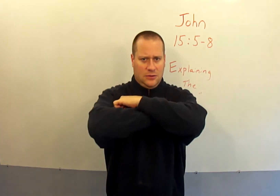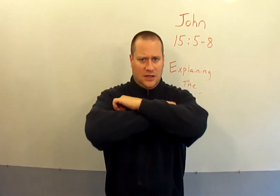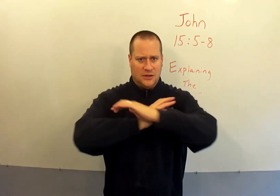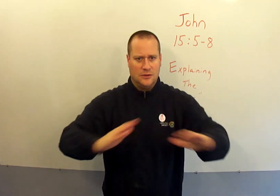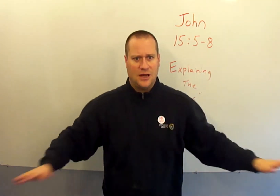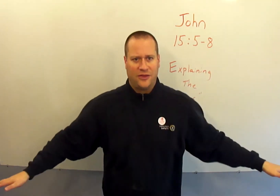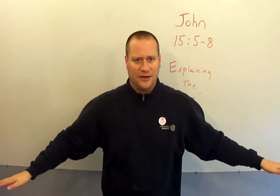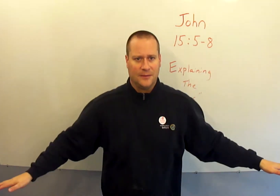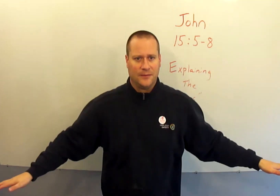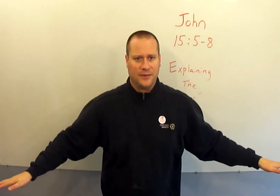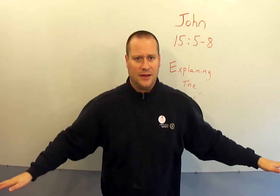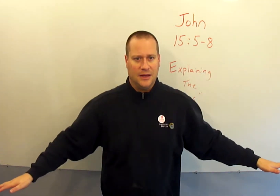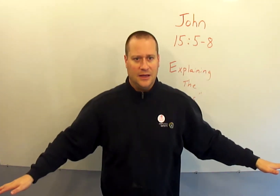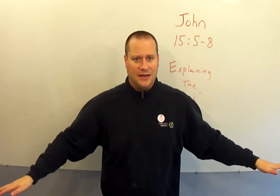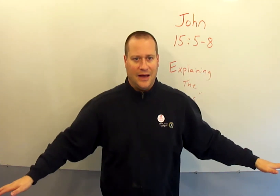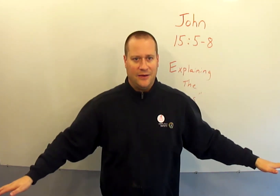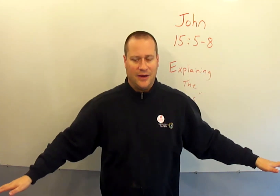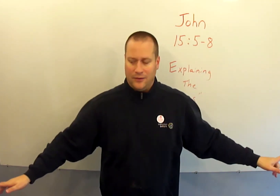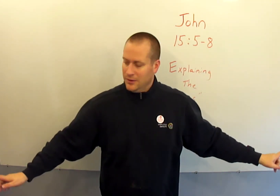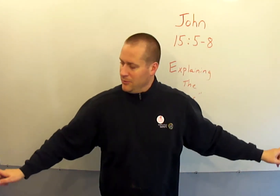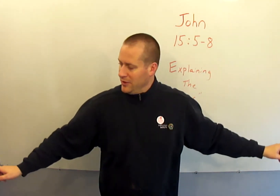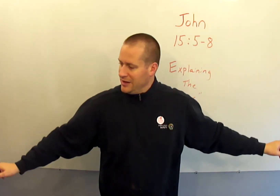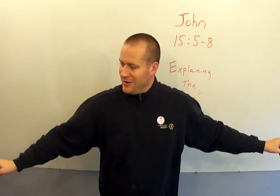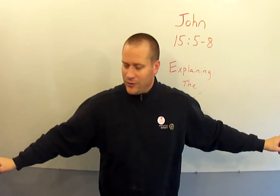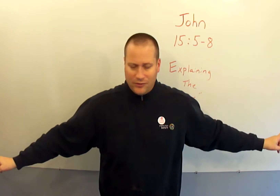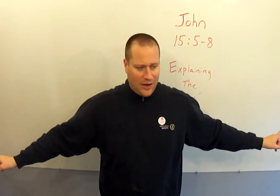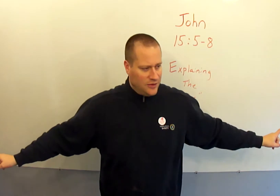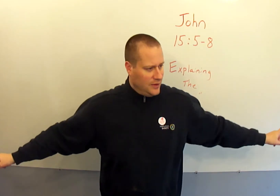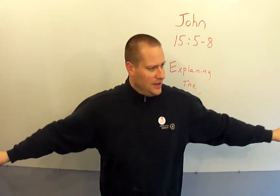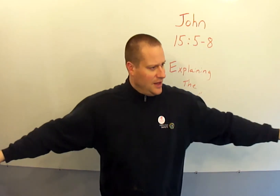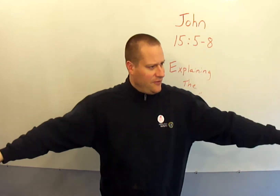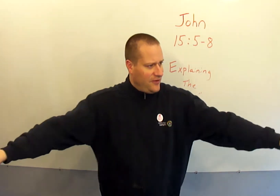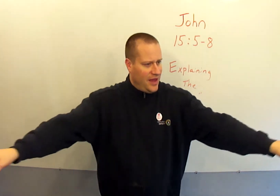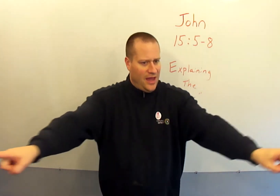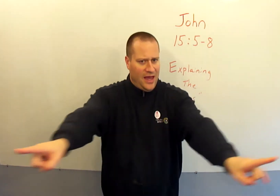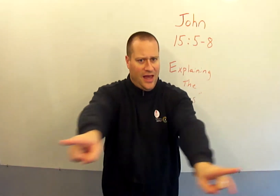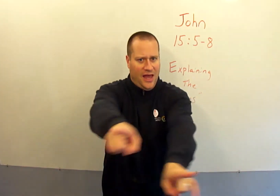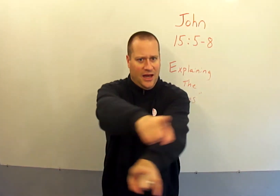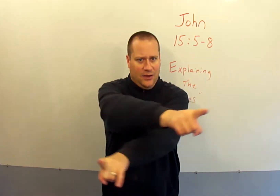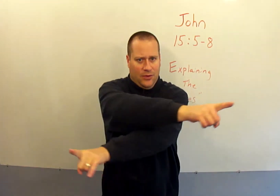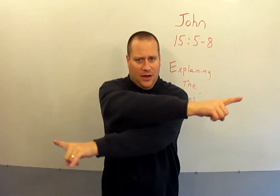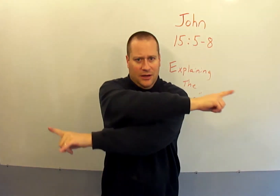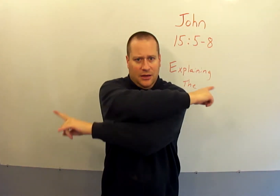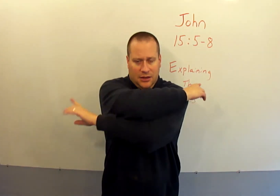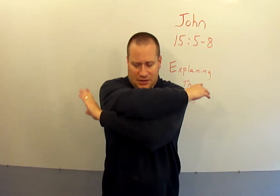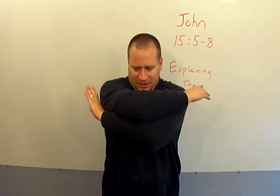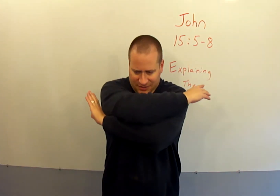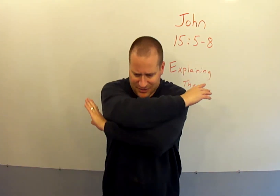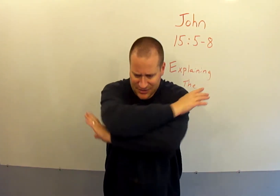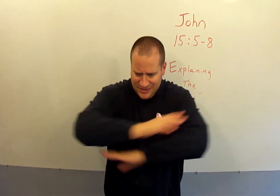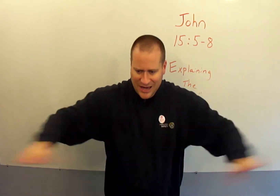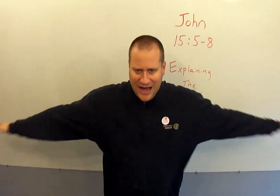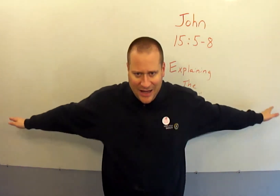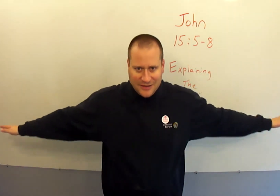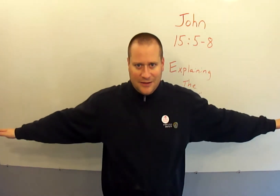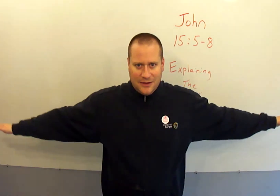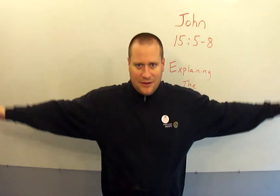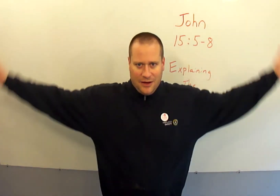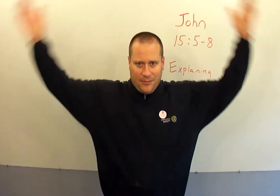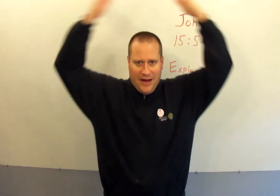can do nothing. Now here we go, pointing to everyone around you. If anyone does not